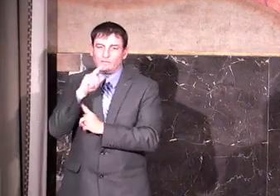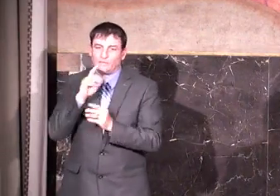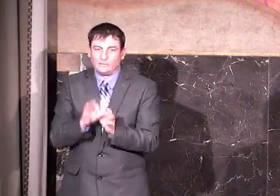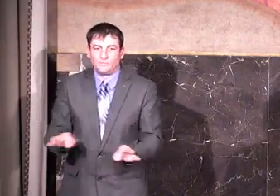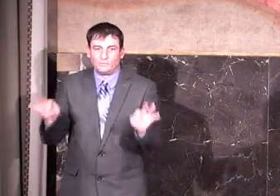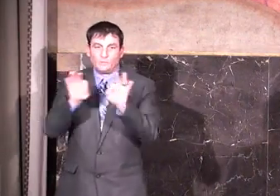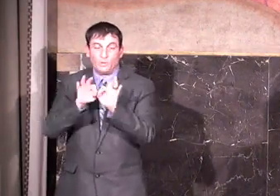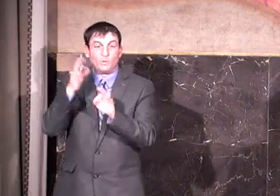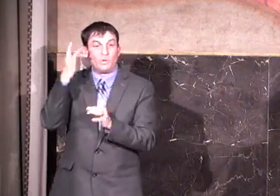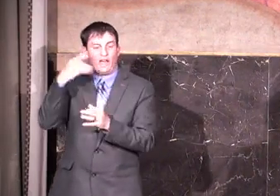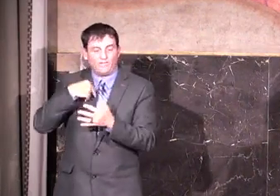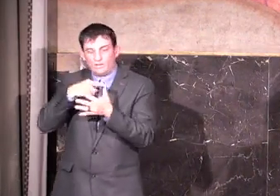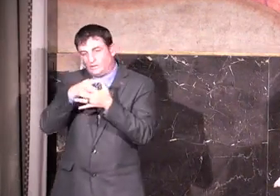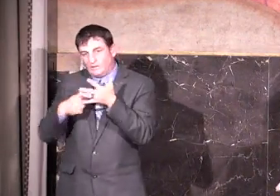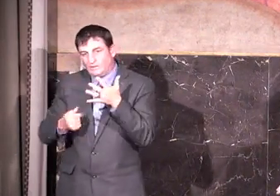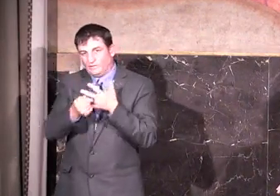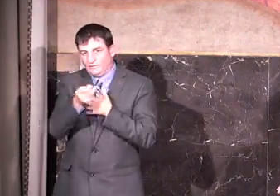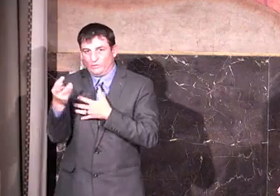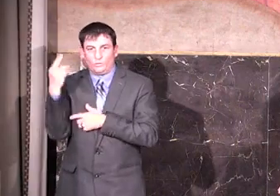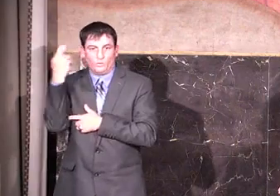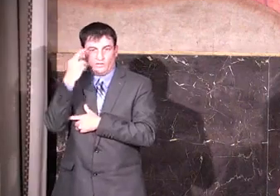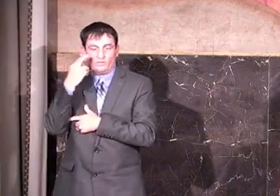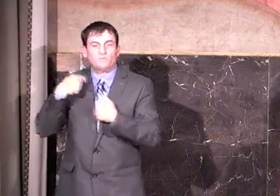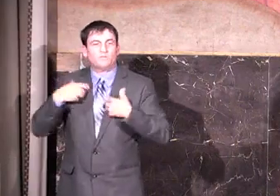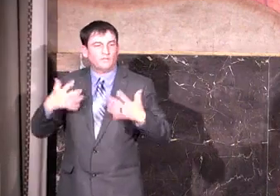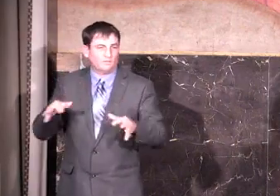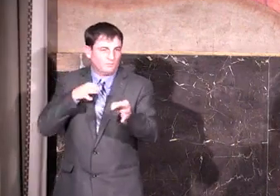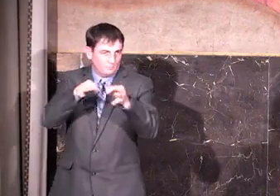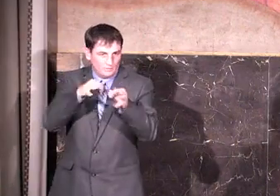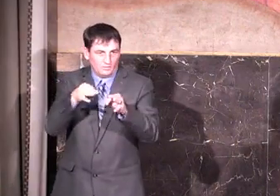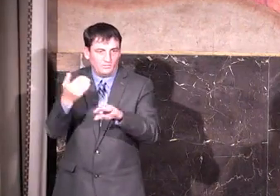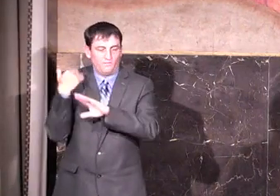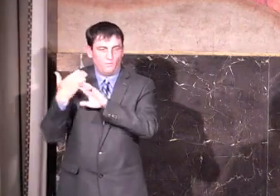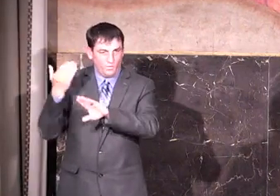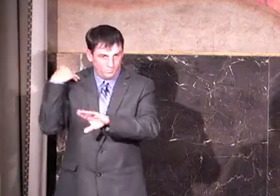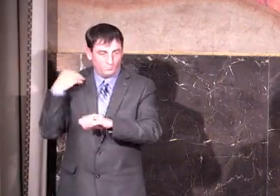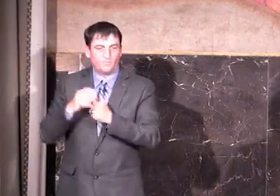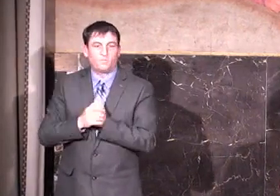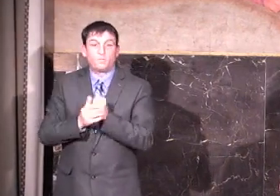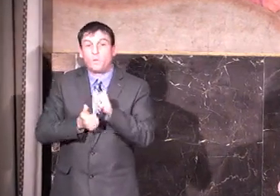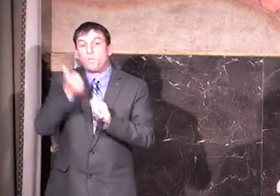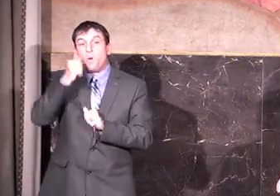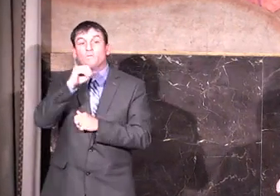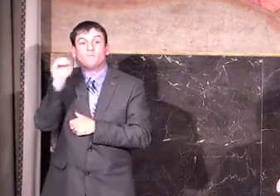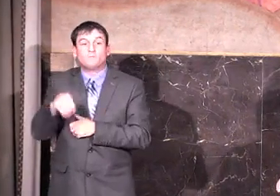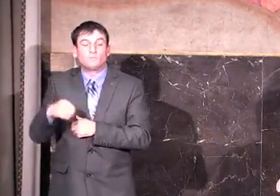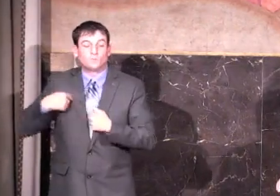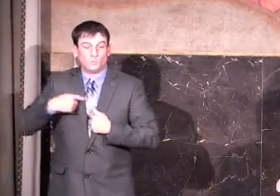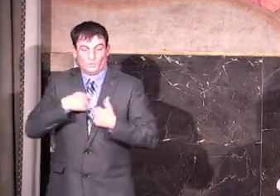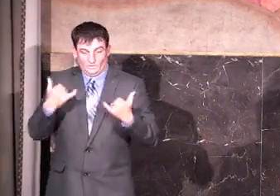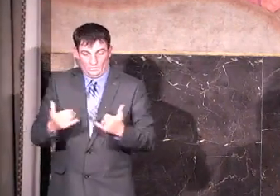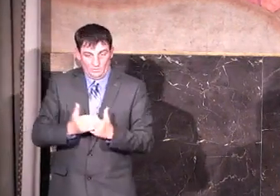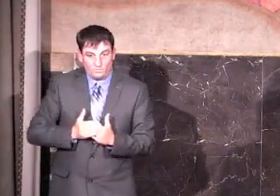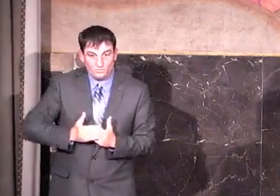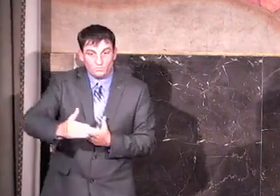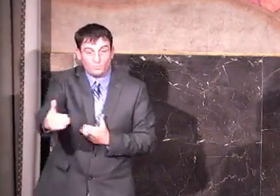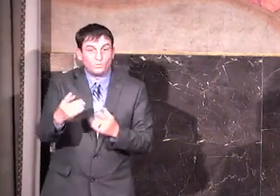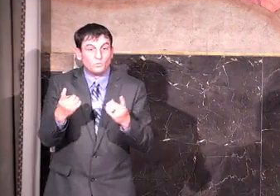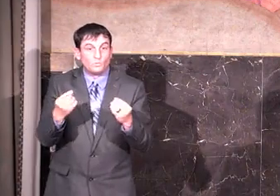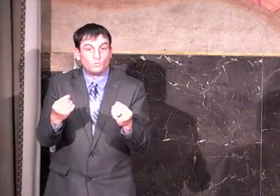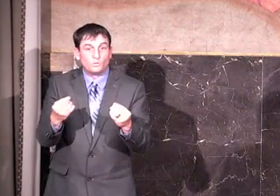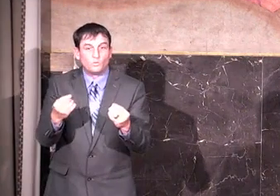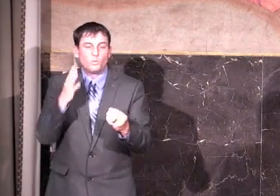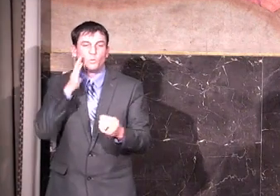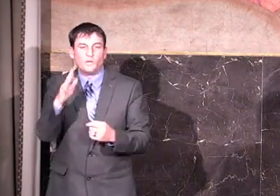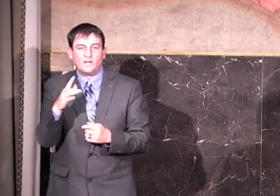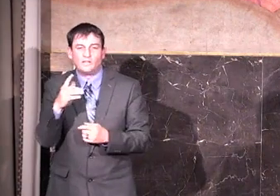a number of reasons that we've gotten into in the past. But for the most part, what we do going forward is going to resemble